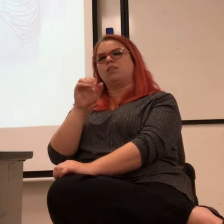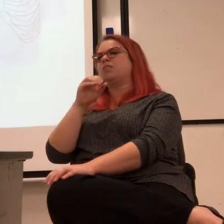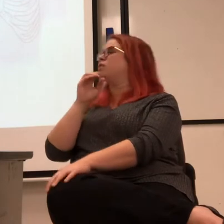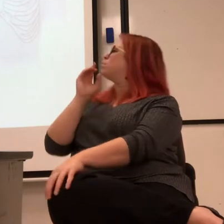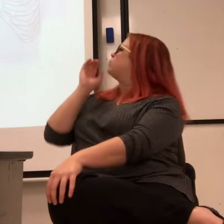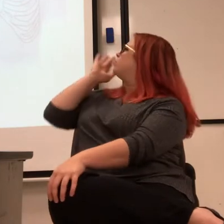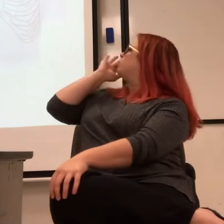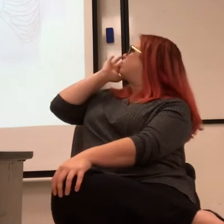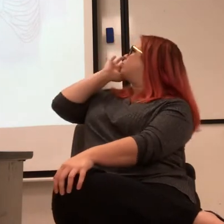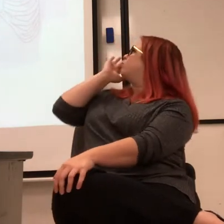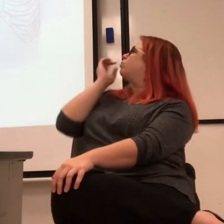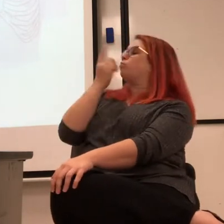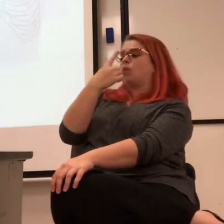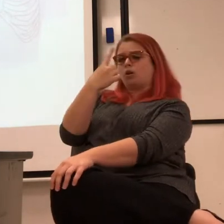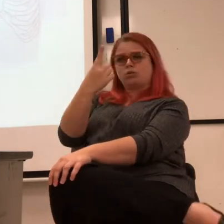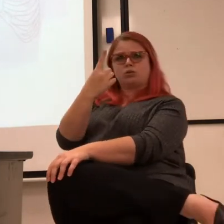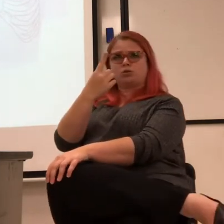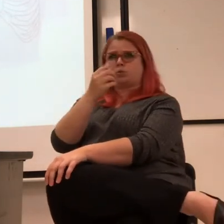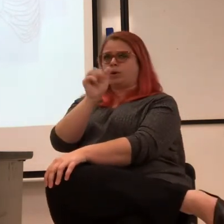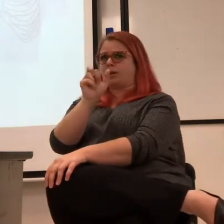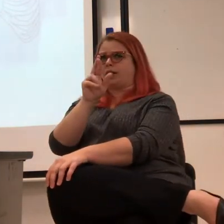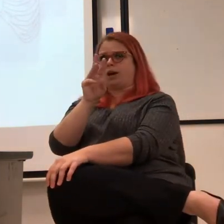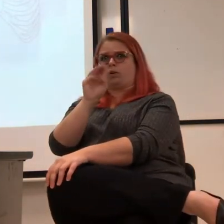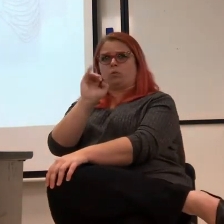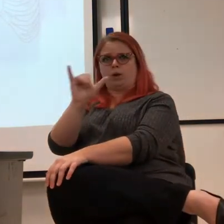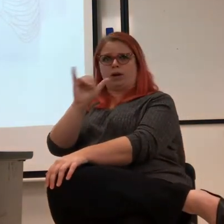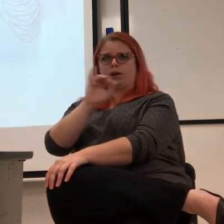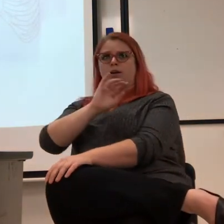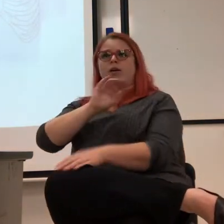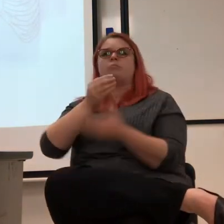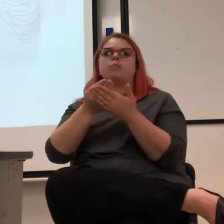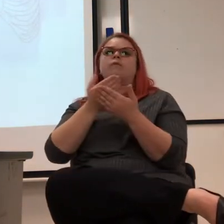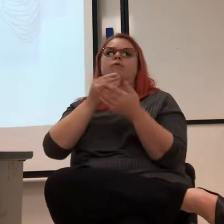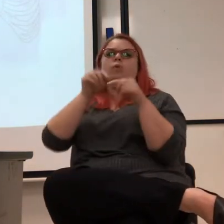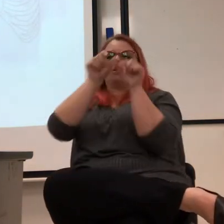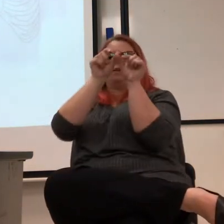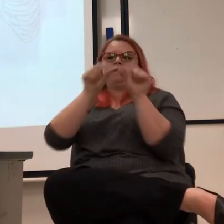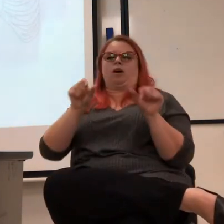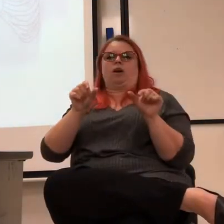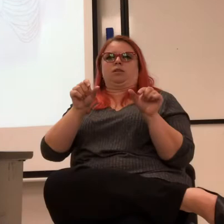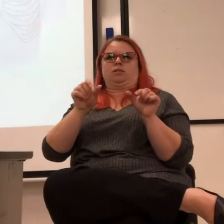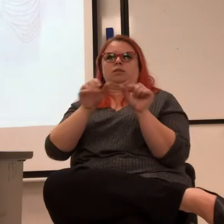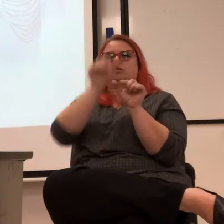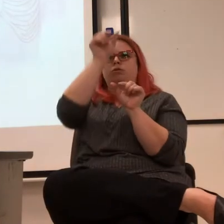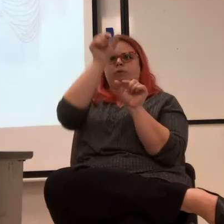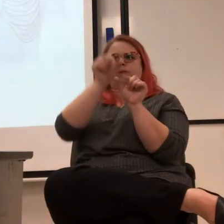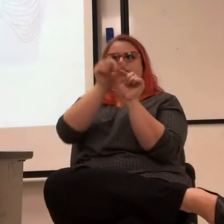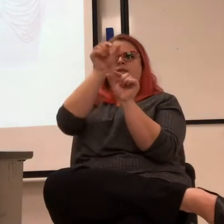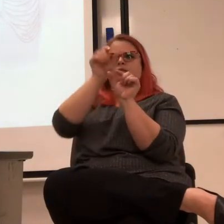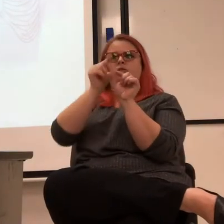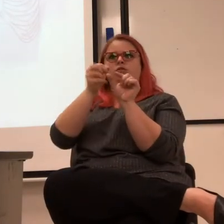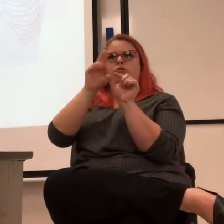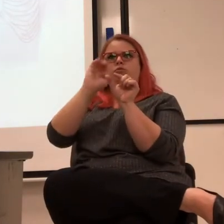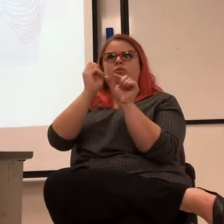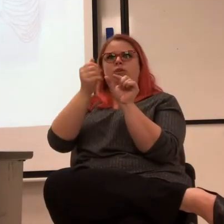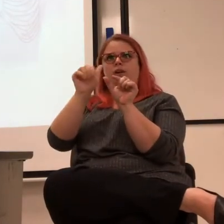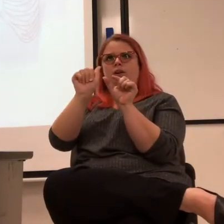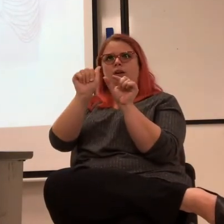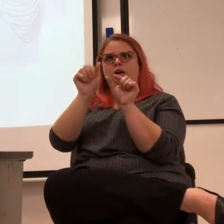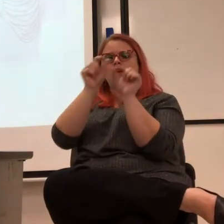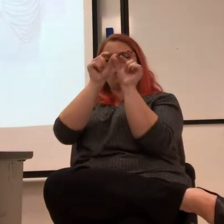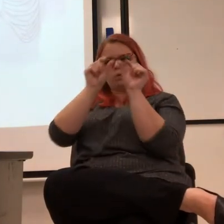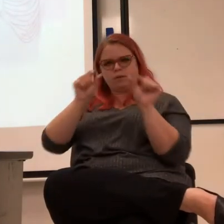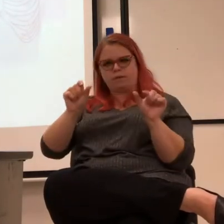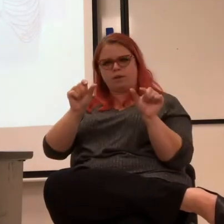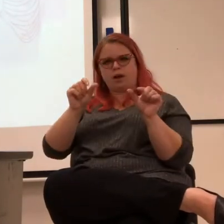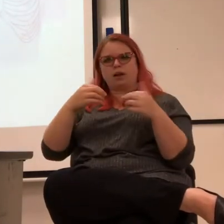It's your one airway. The trachea is your airway before it divides. Because it's going to divide into the lungs and divide many,